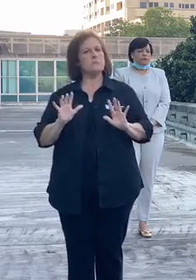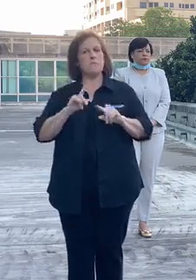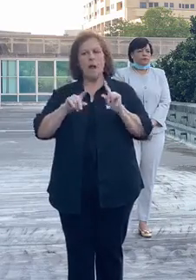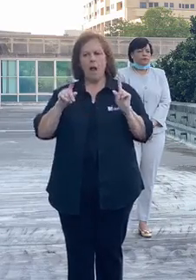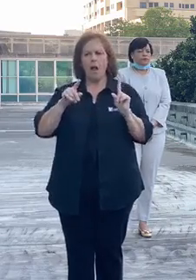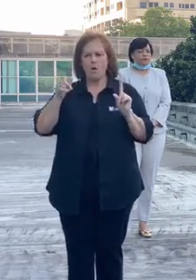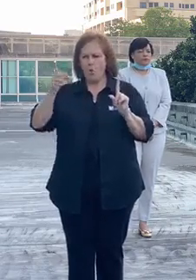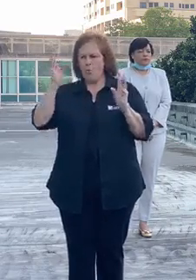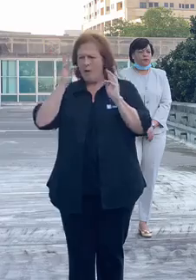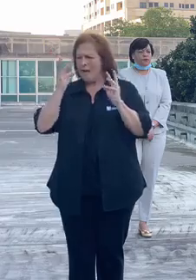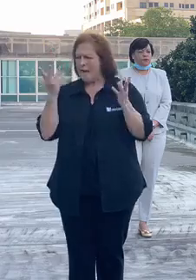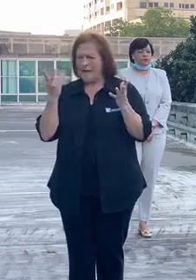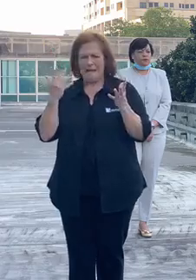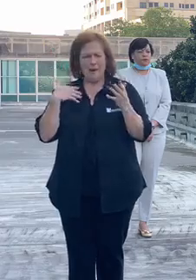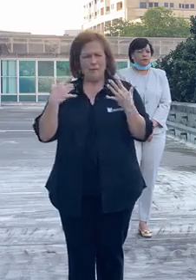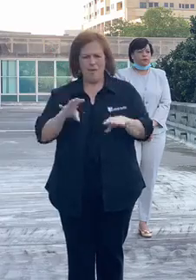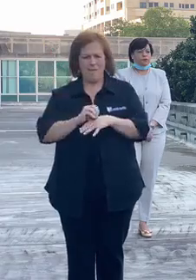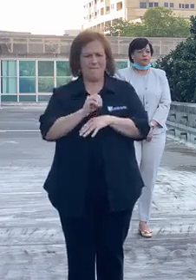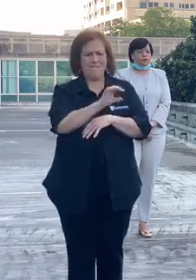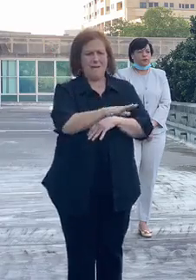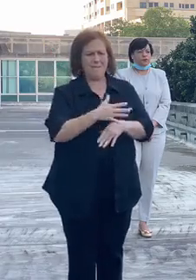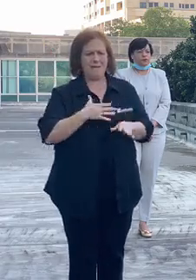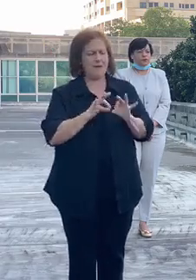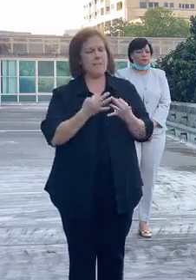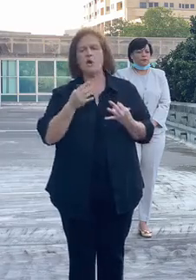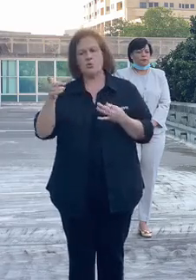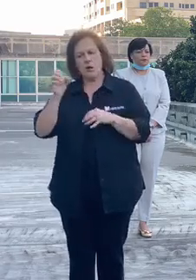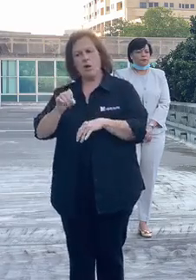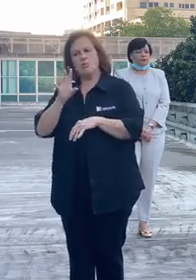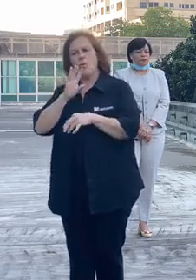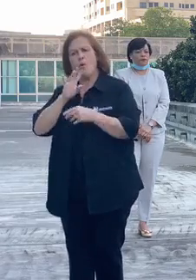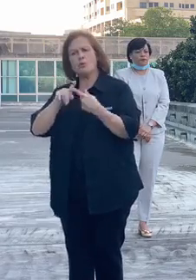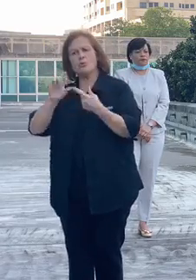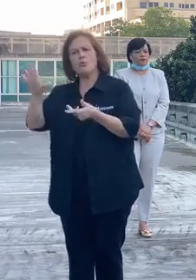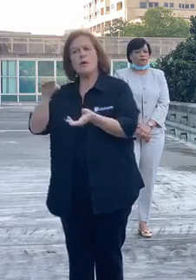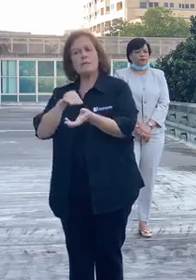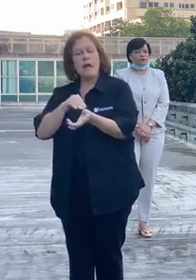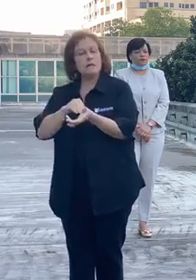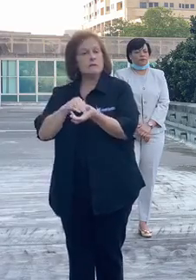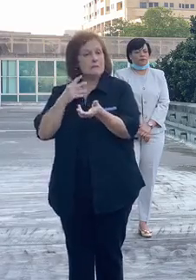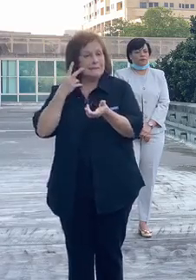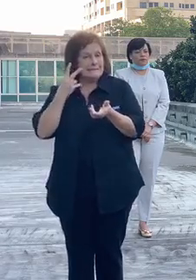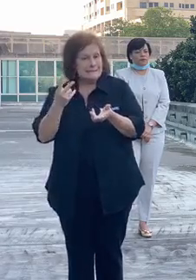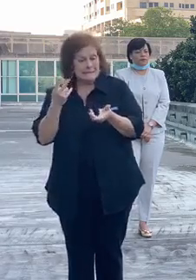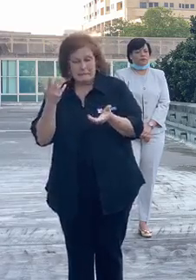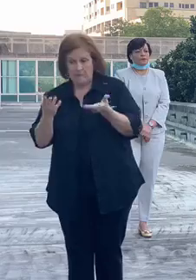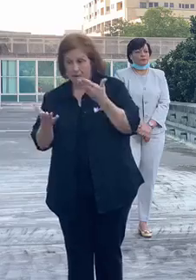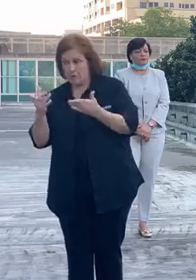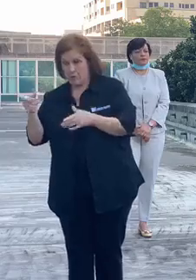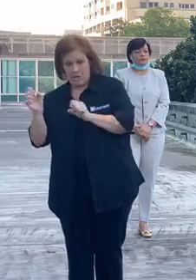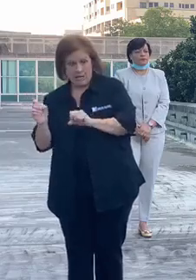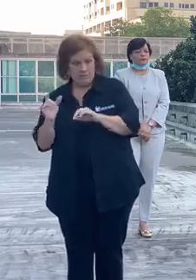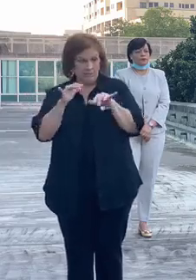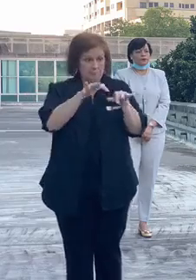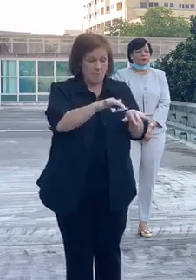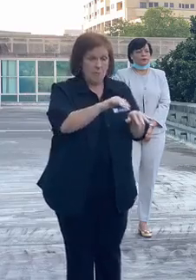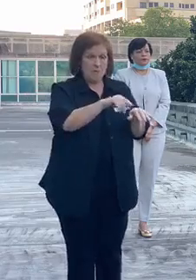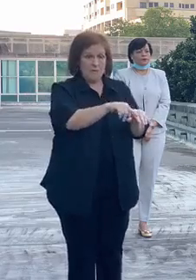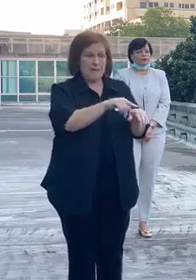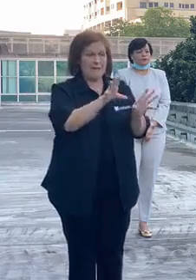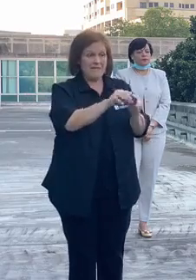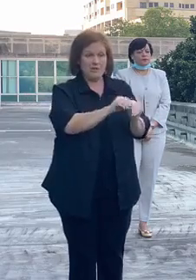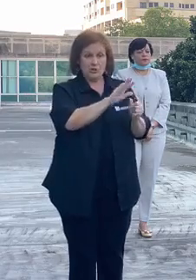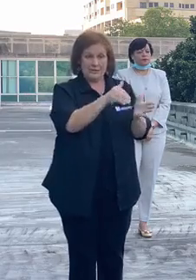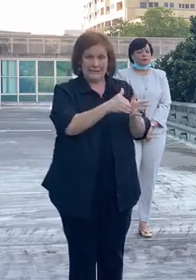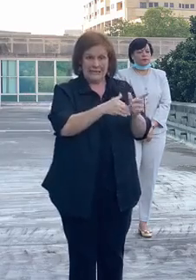about infecting your family members, you can talk to your doctor about whether going to recuperate at the medical monitoring station at the